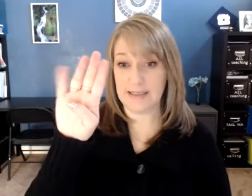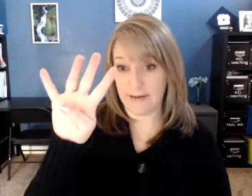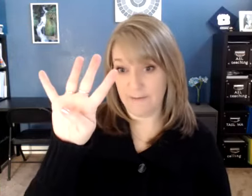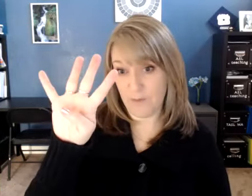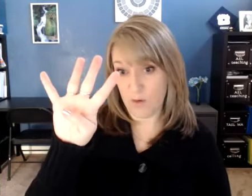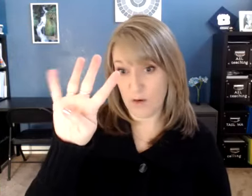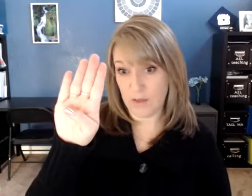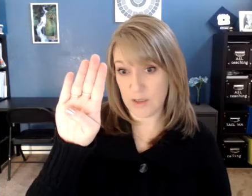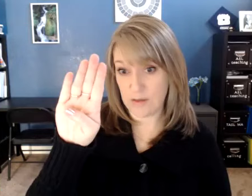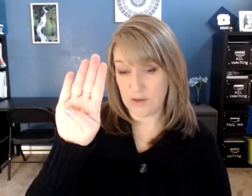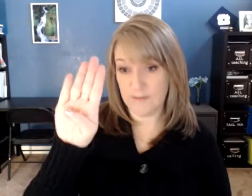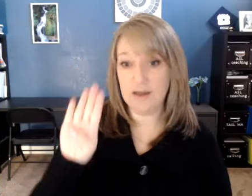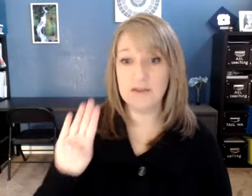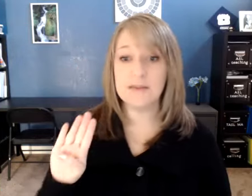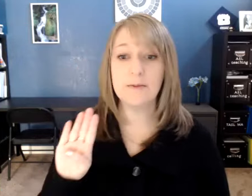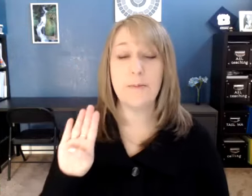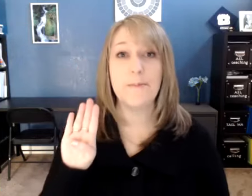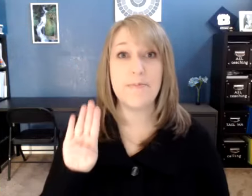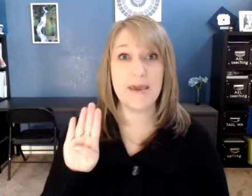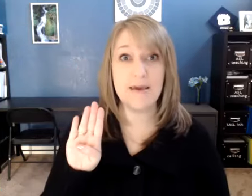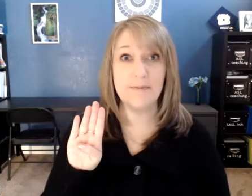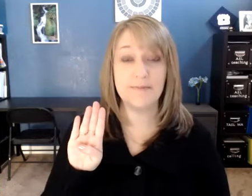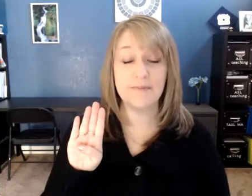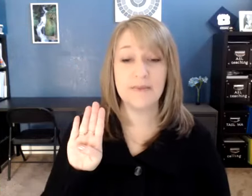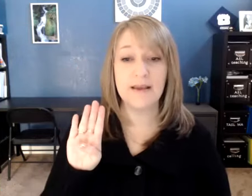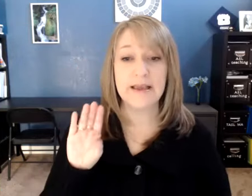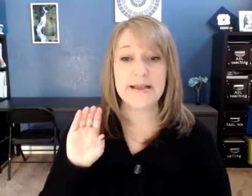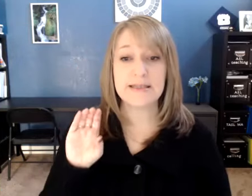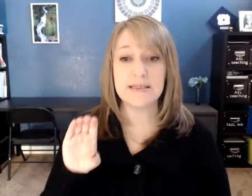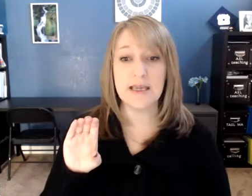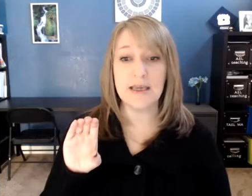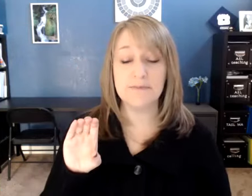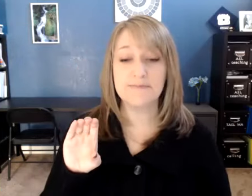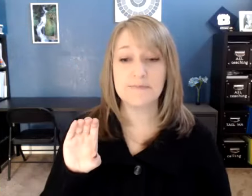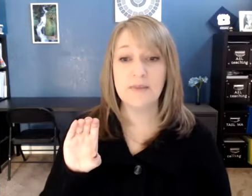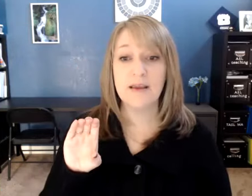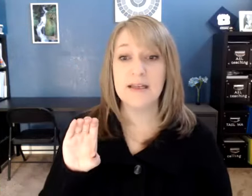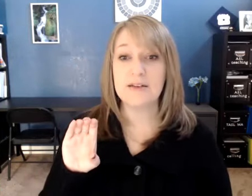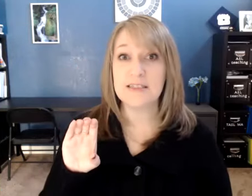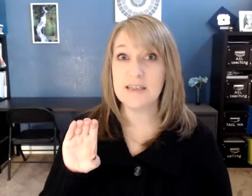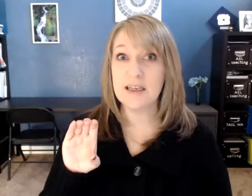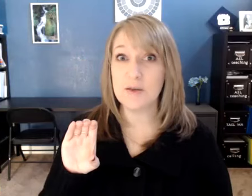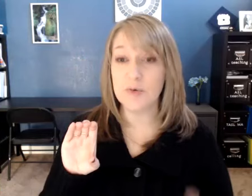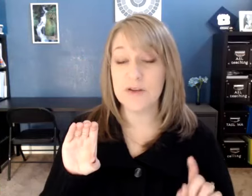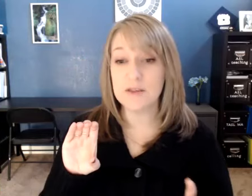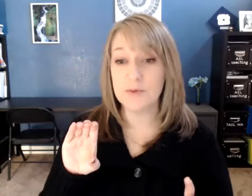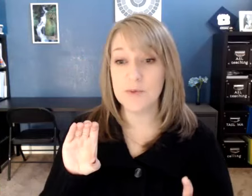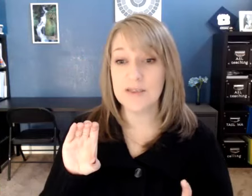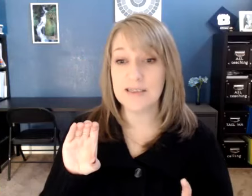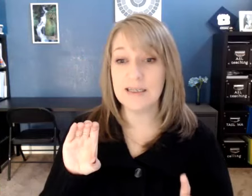like a 4, only you close your fingers. B. C. Now C, the important thing to remember with C is